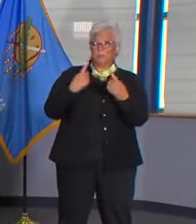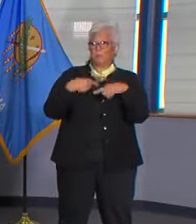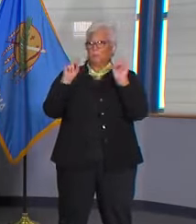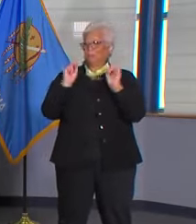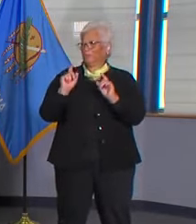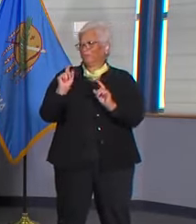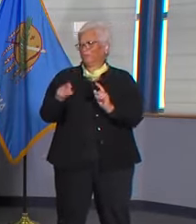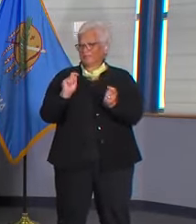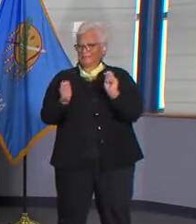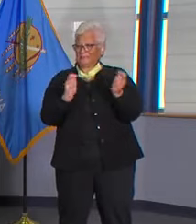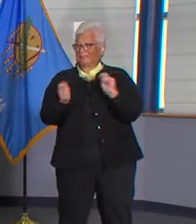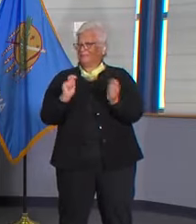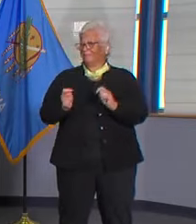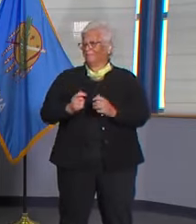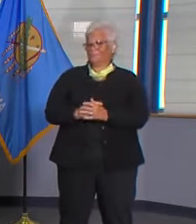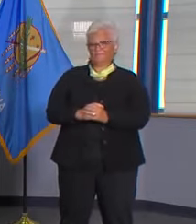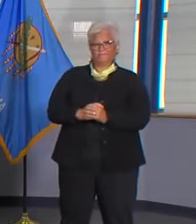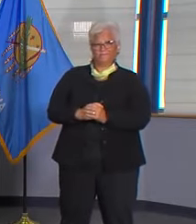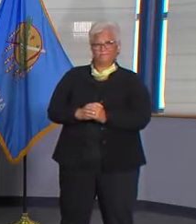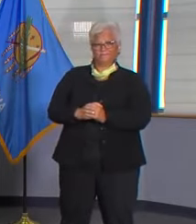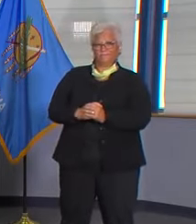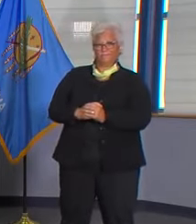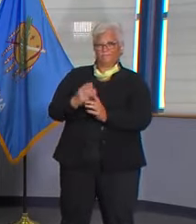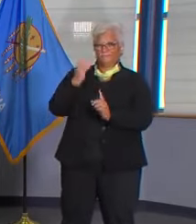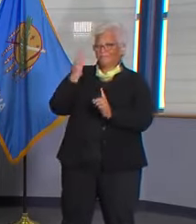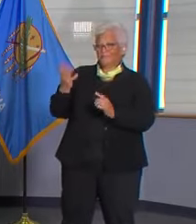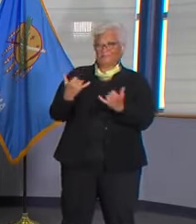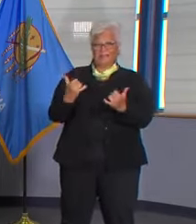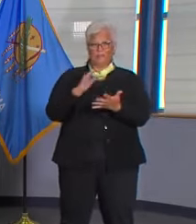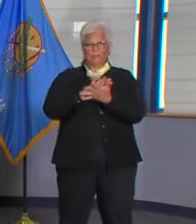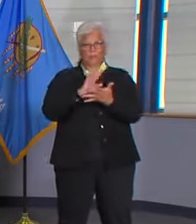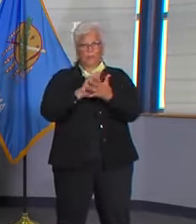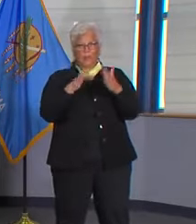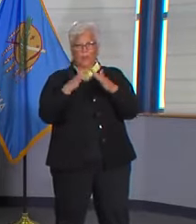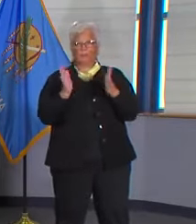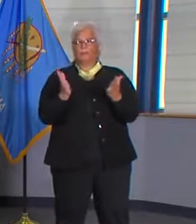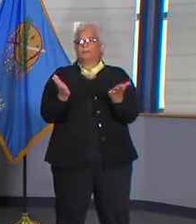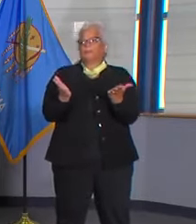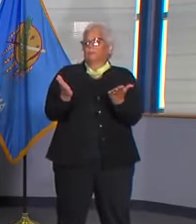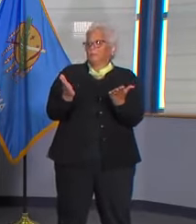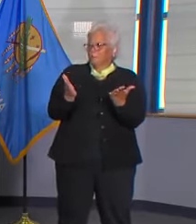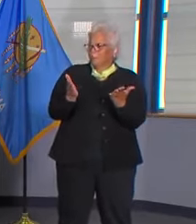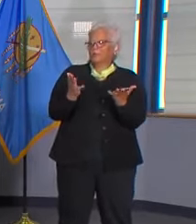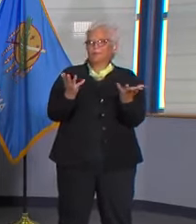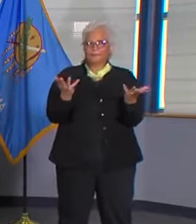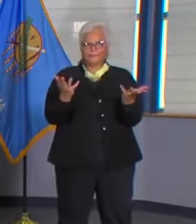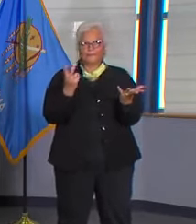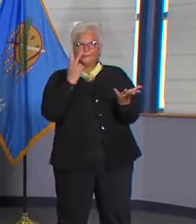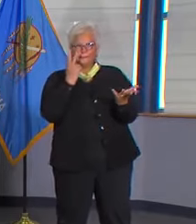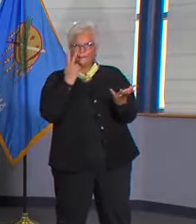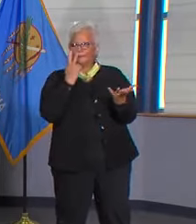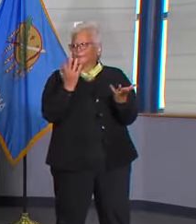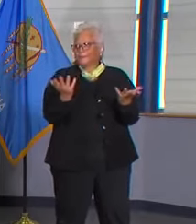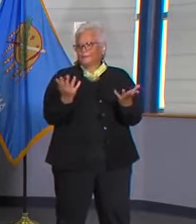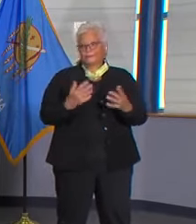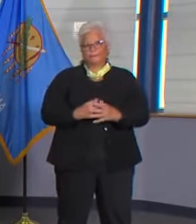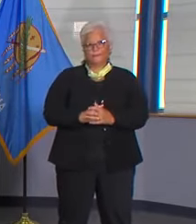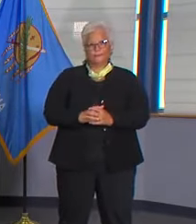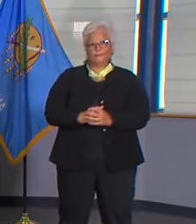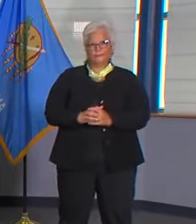a state official put it to me this way that, this is like having a a super spreader event